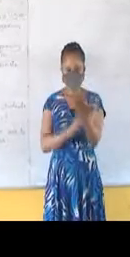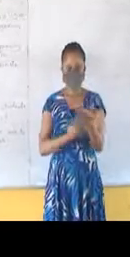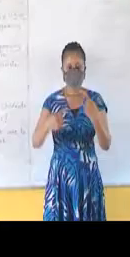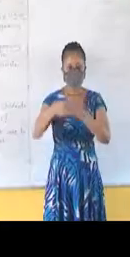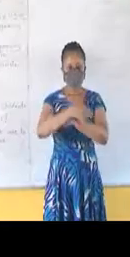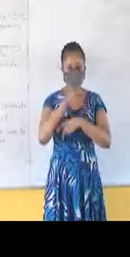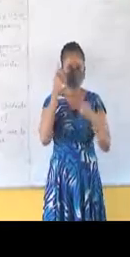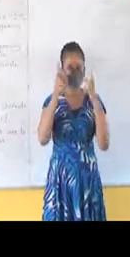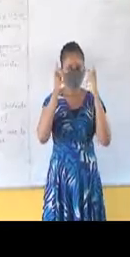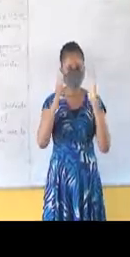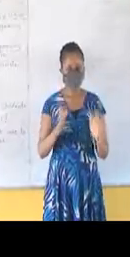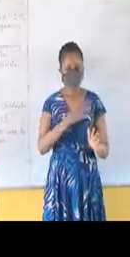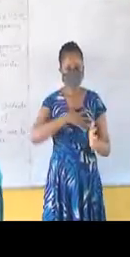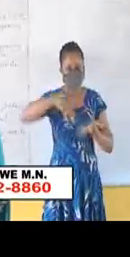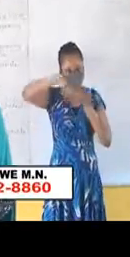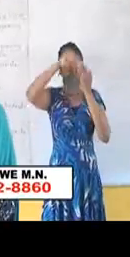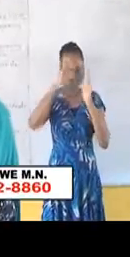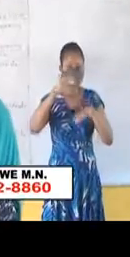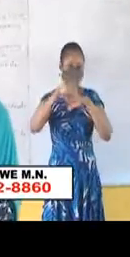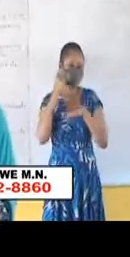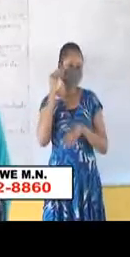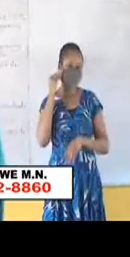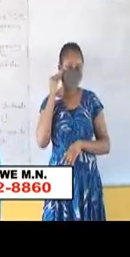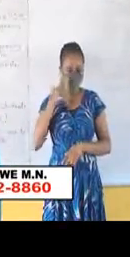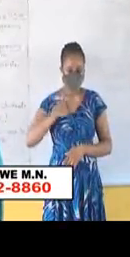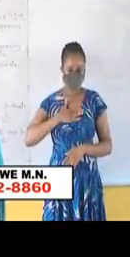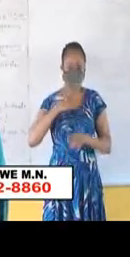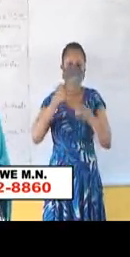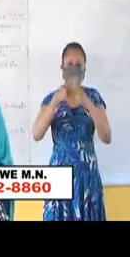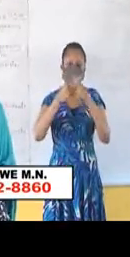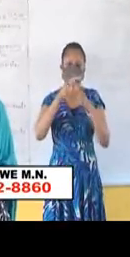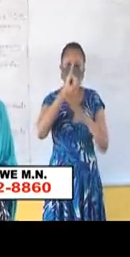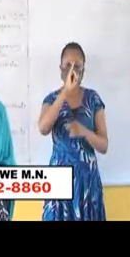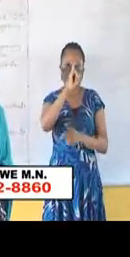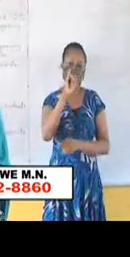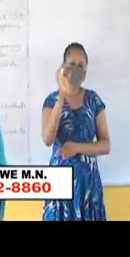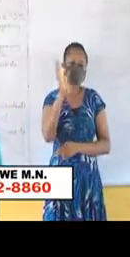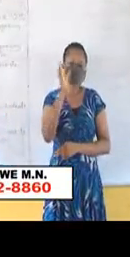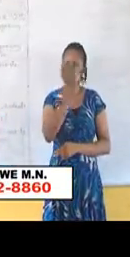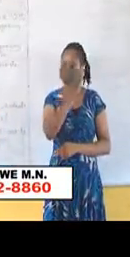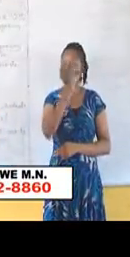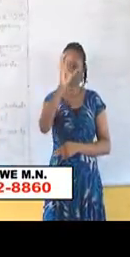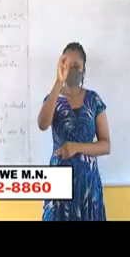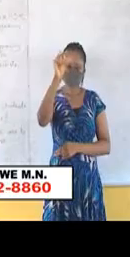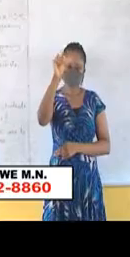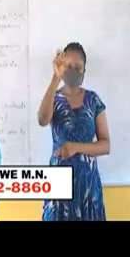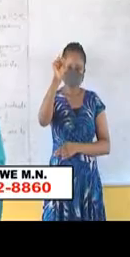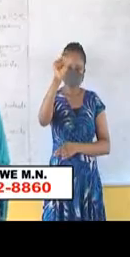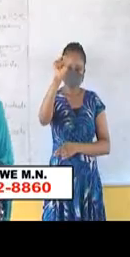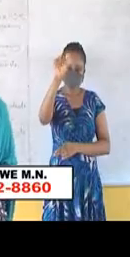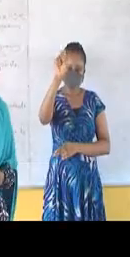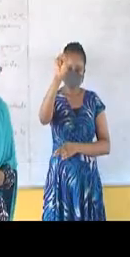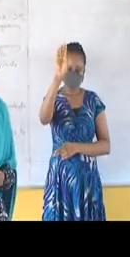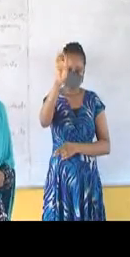Viewers and students at home. My name is Mrs. Oshigwe M. Nana Fatima,